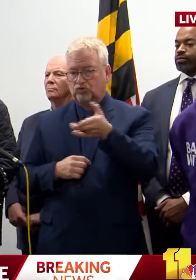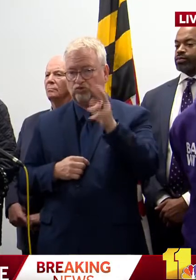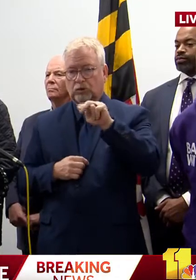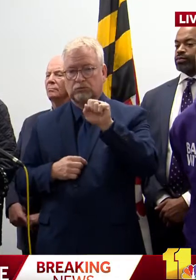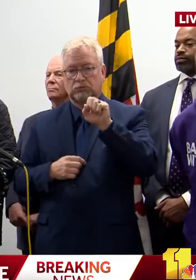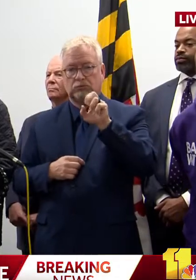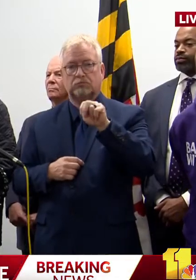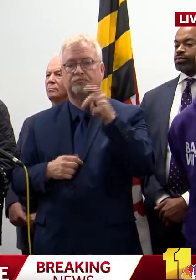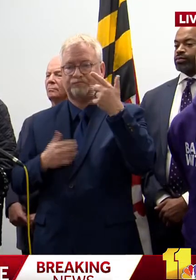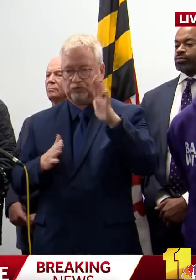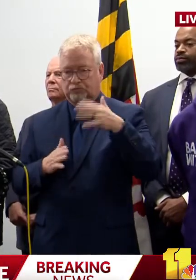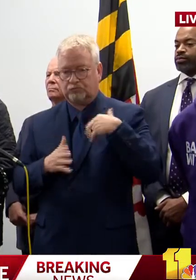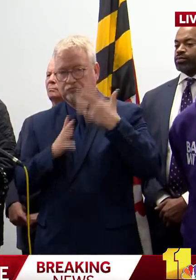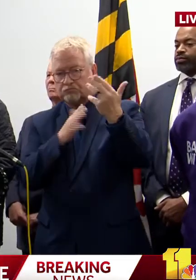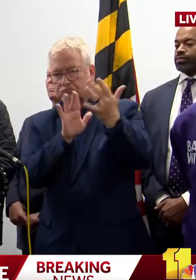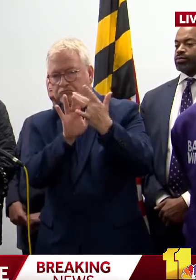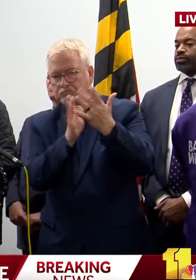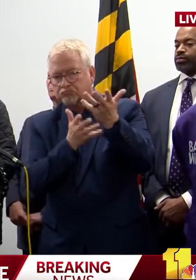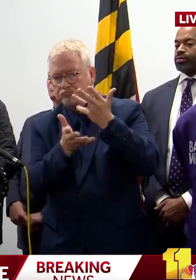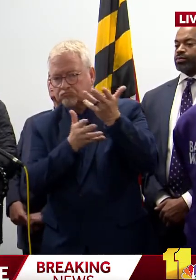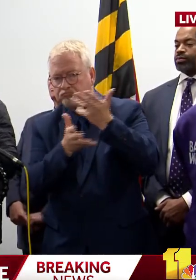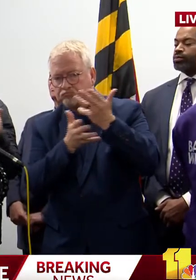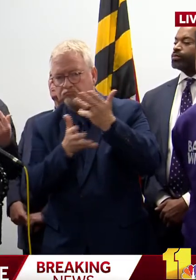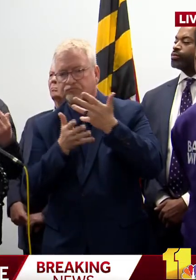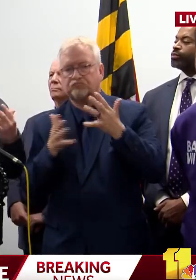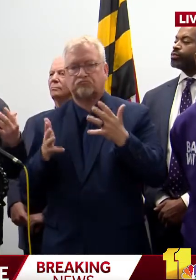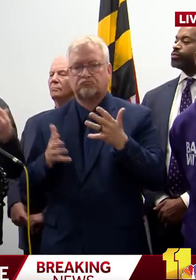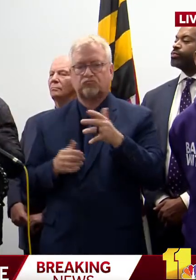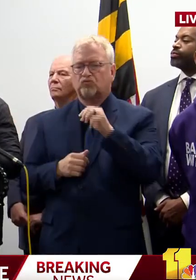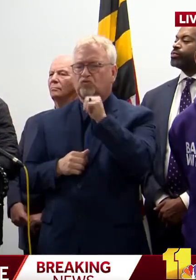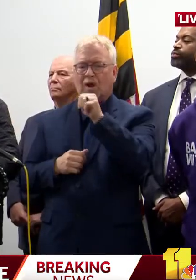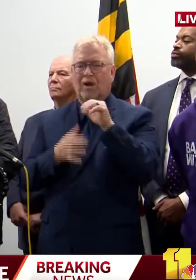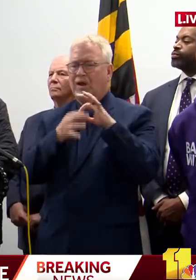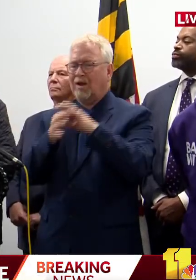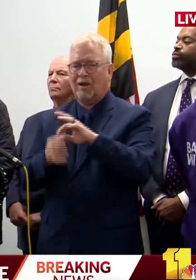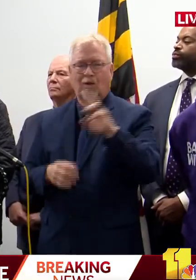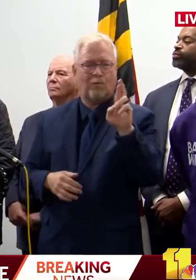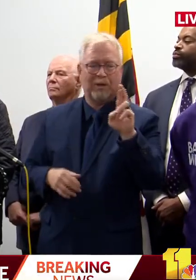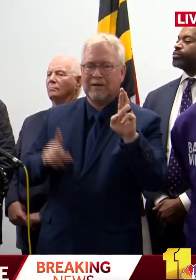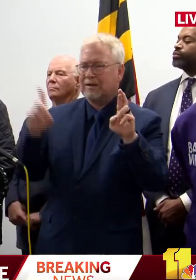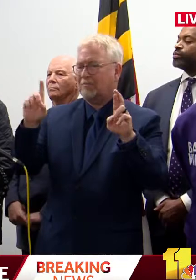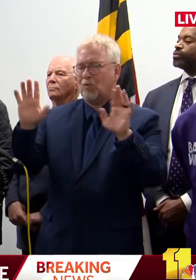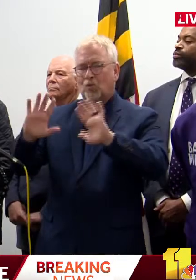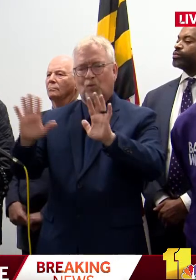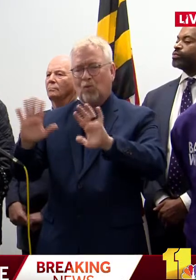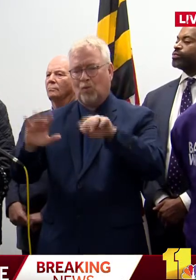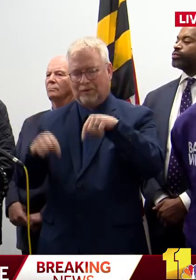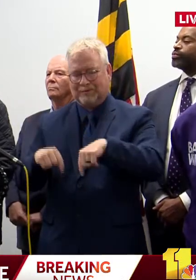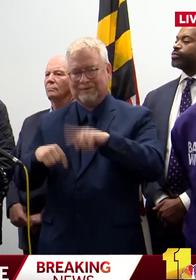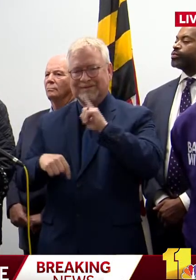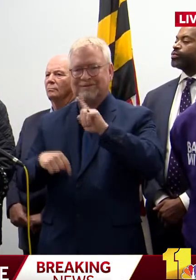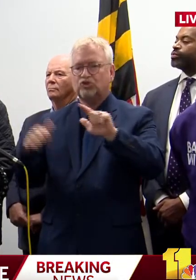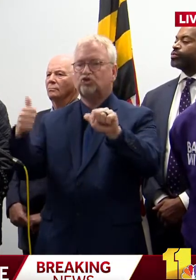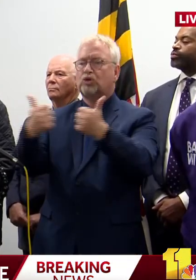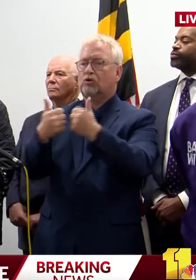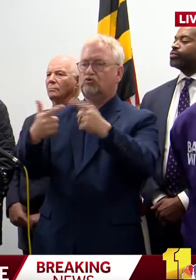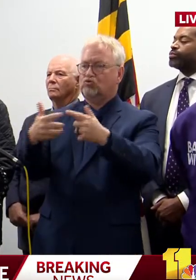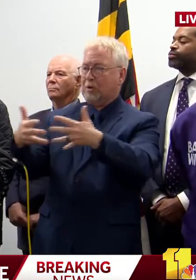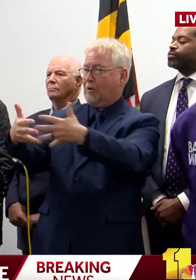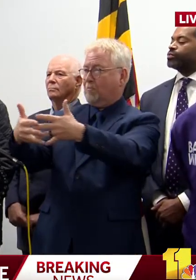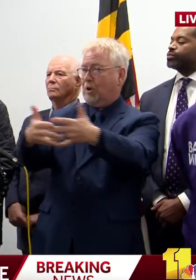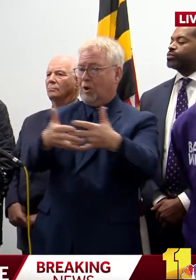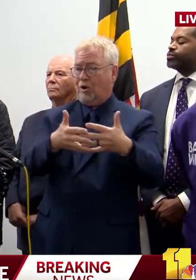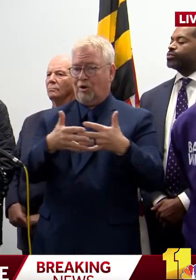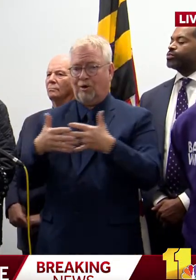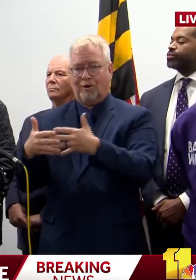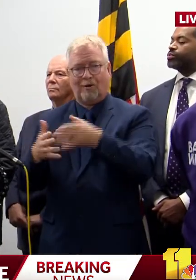where Americans should come together. This should not be a question of Republicans or Democrats. This is an American challenge. We are a great American